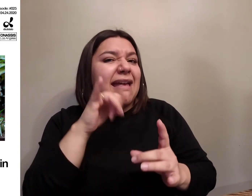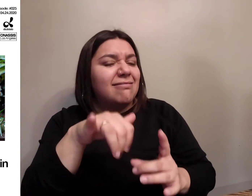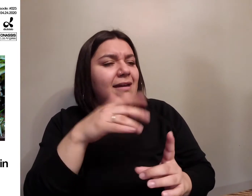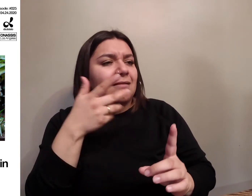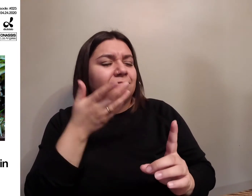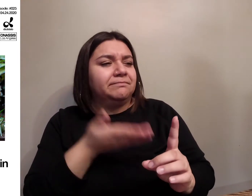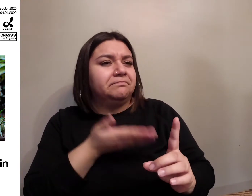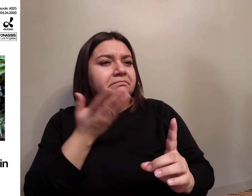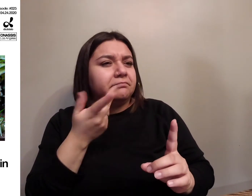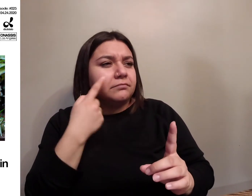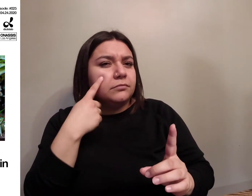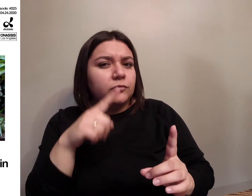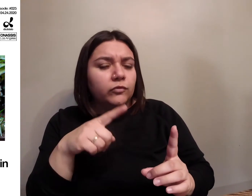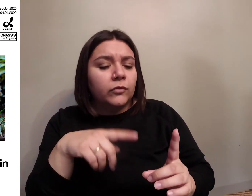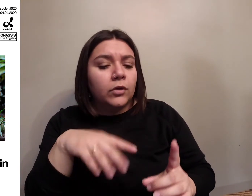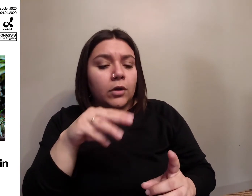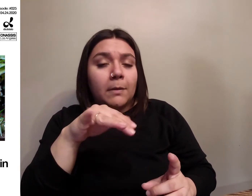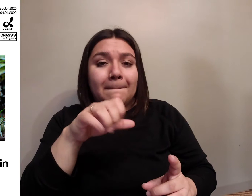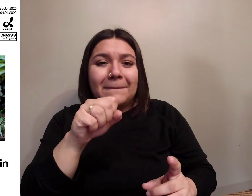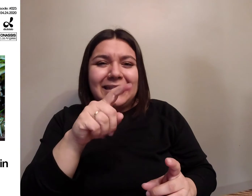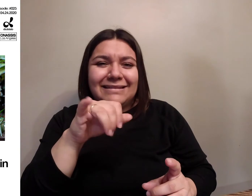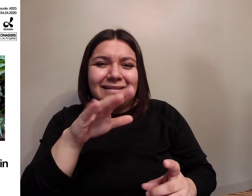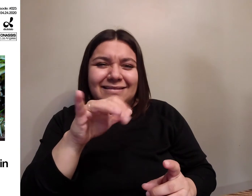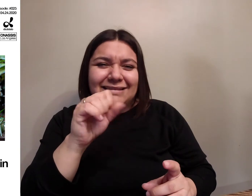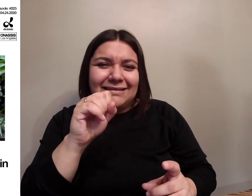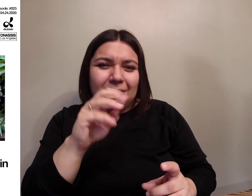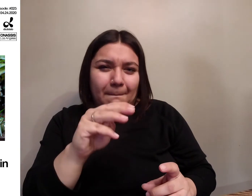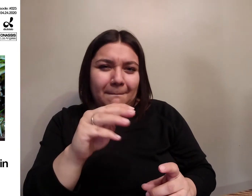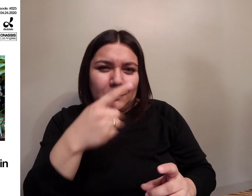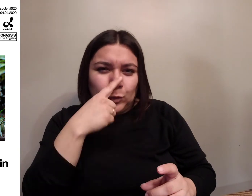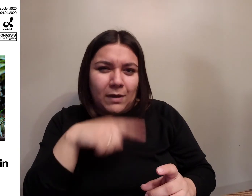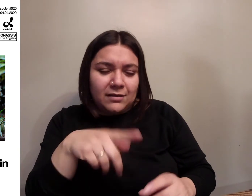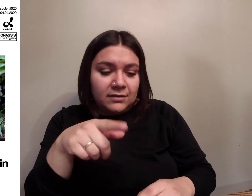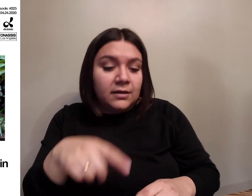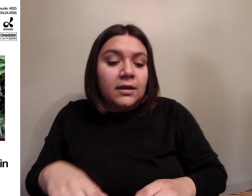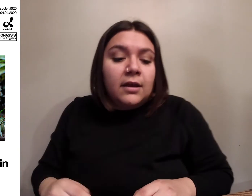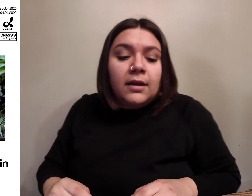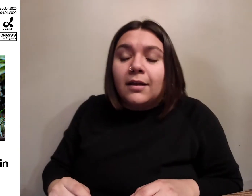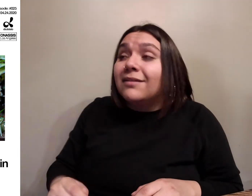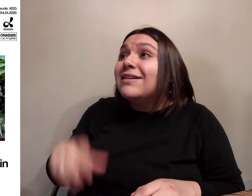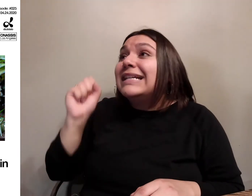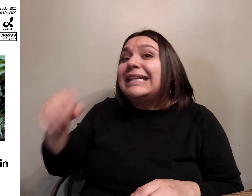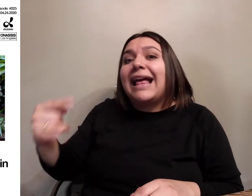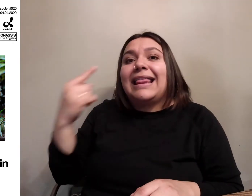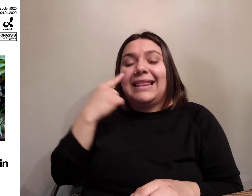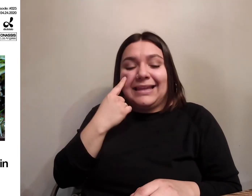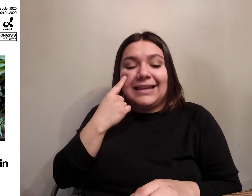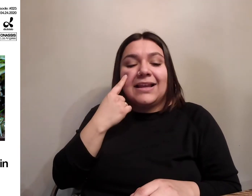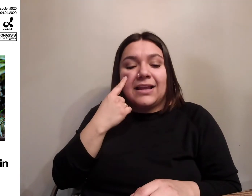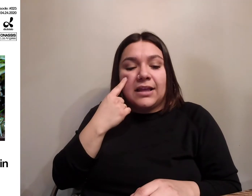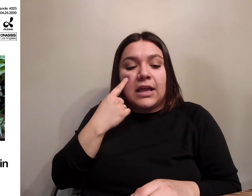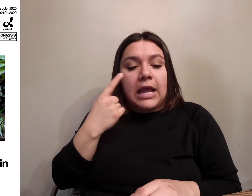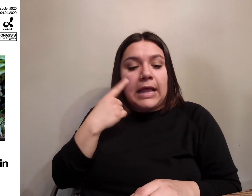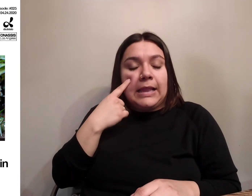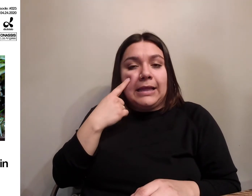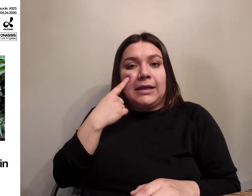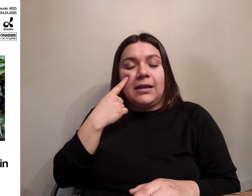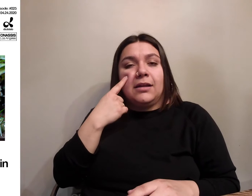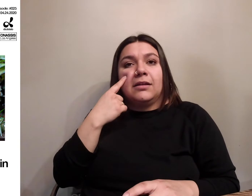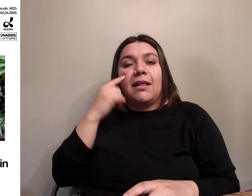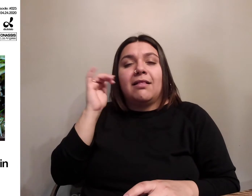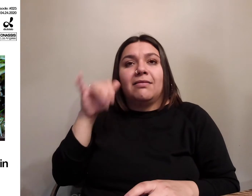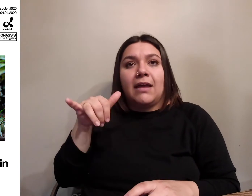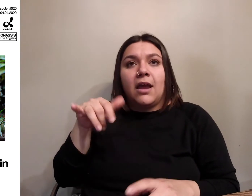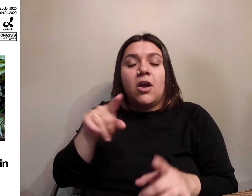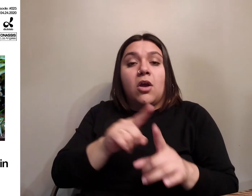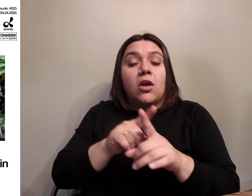know, I've lived a nomadic life, if I may put it this way, because I was born